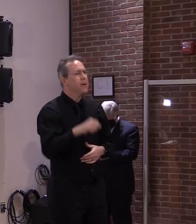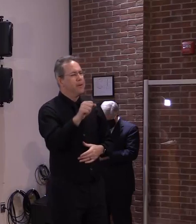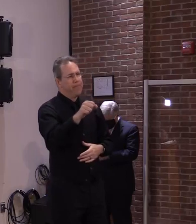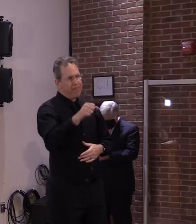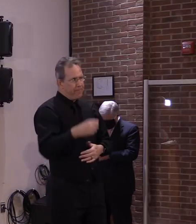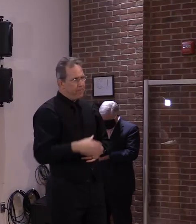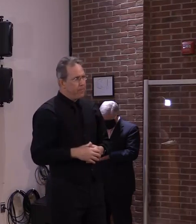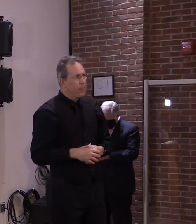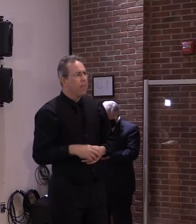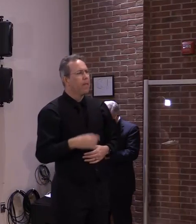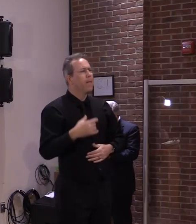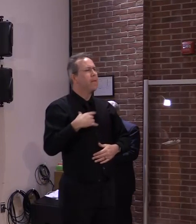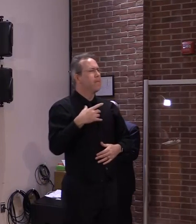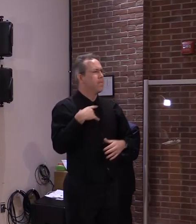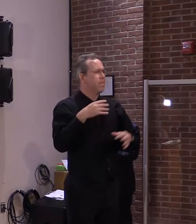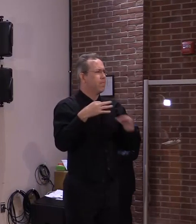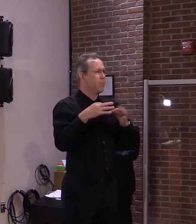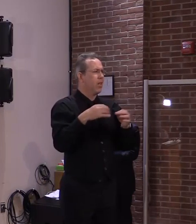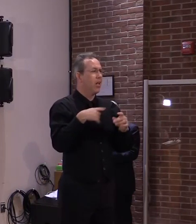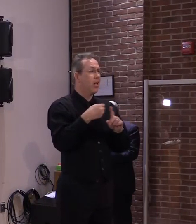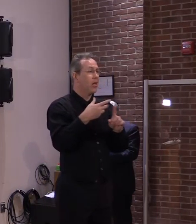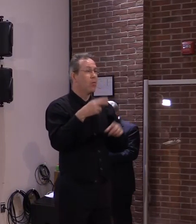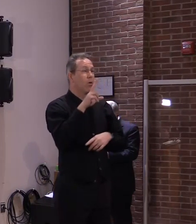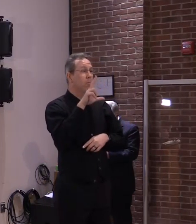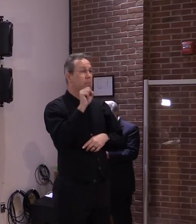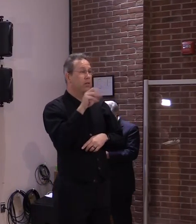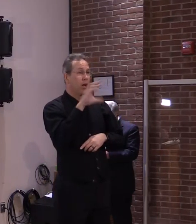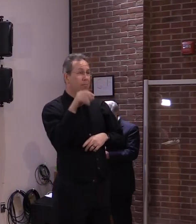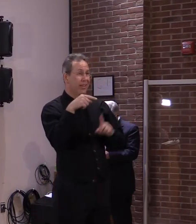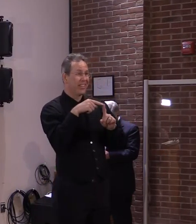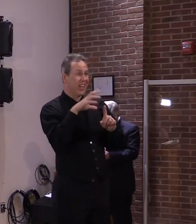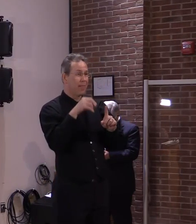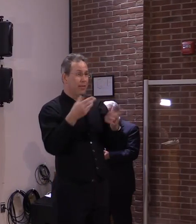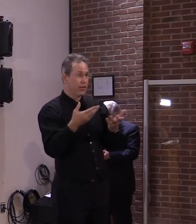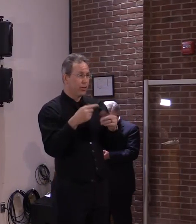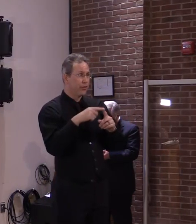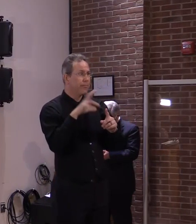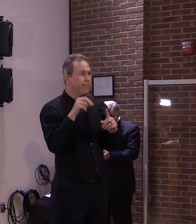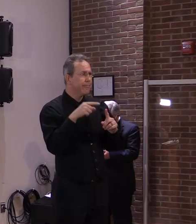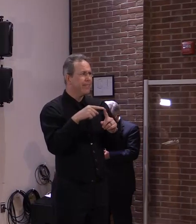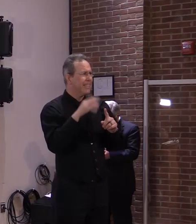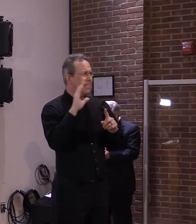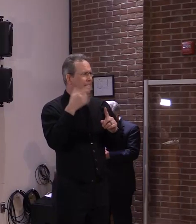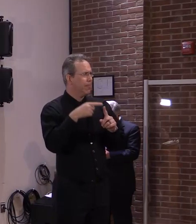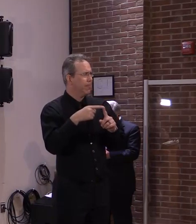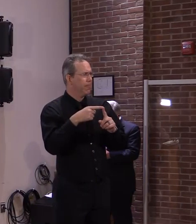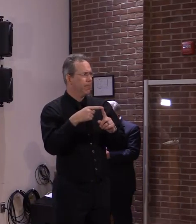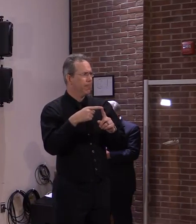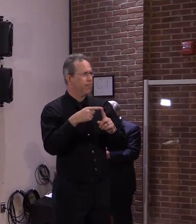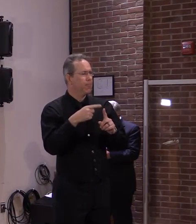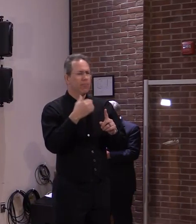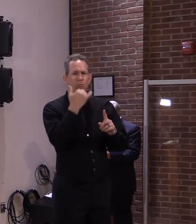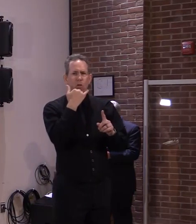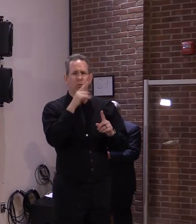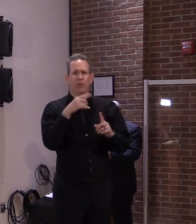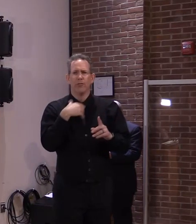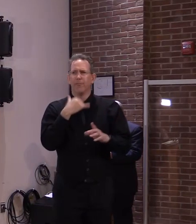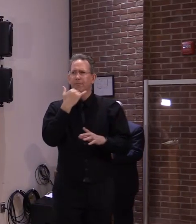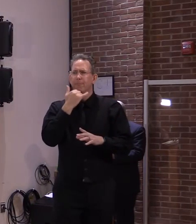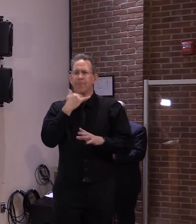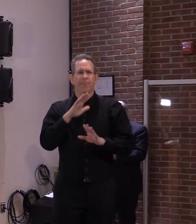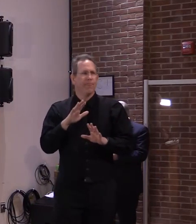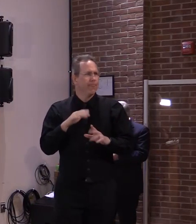in Caledonia County that services a number of the school systems there, and there were